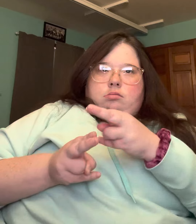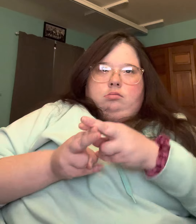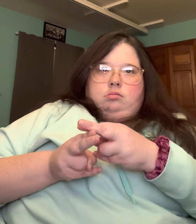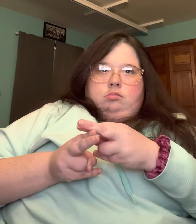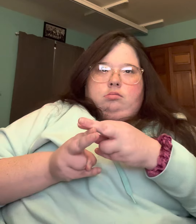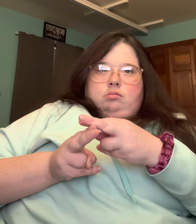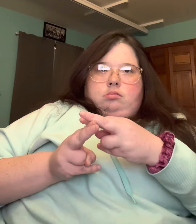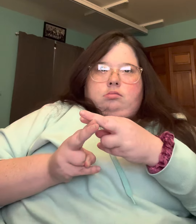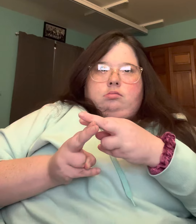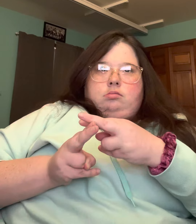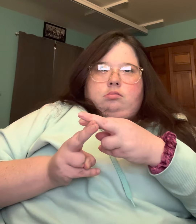Name.